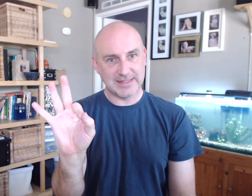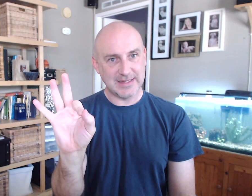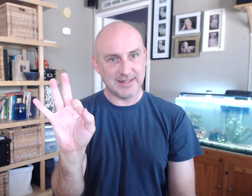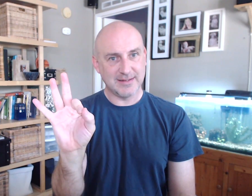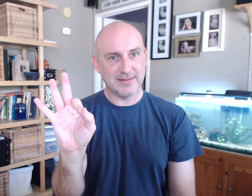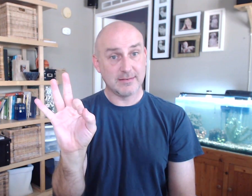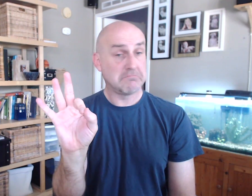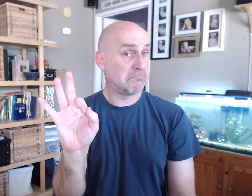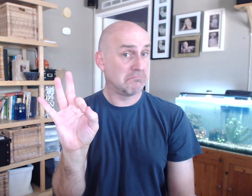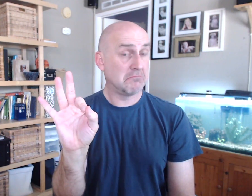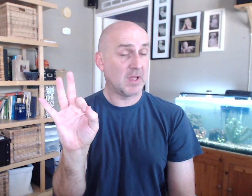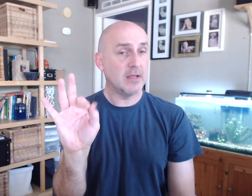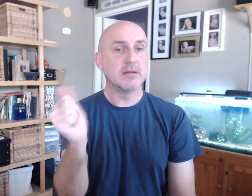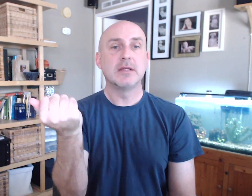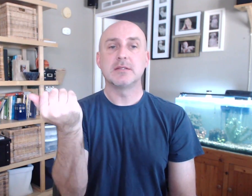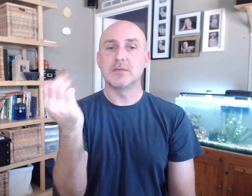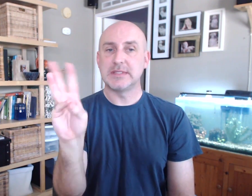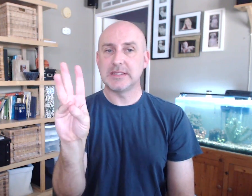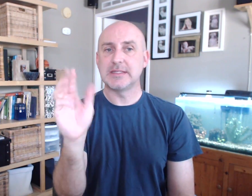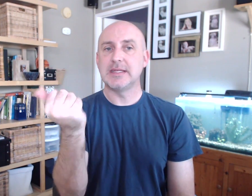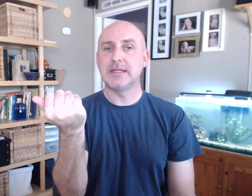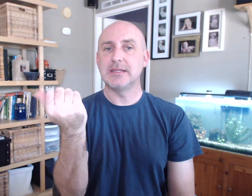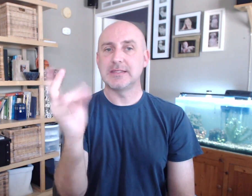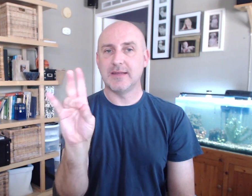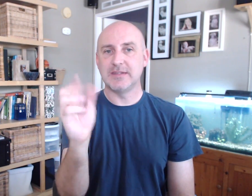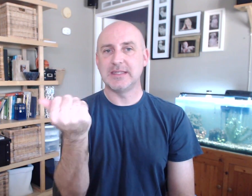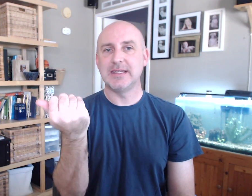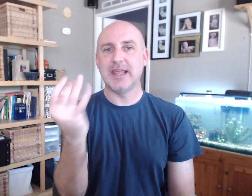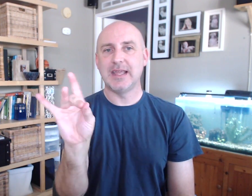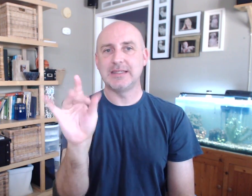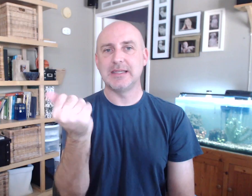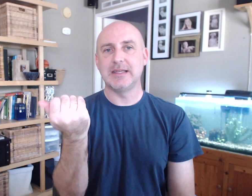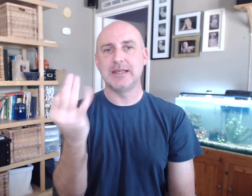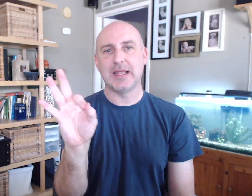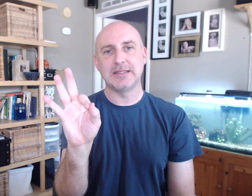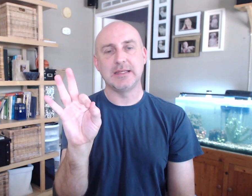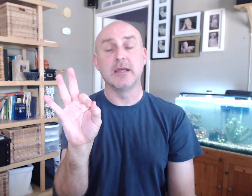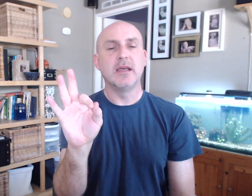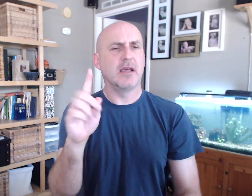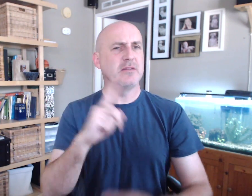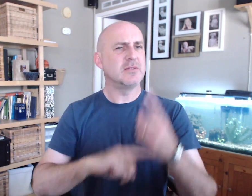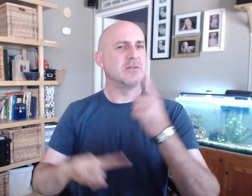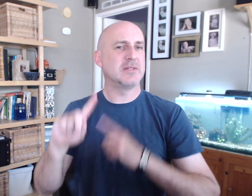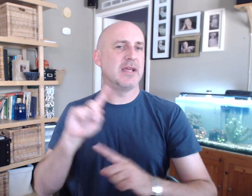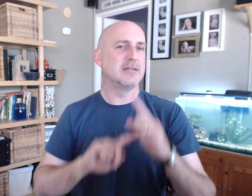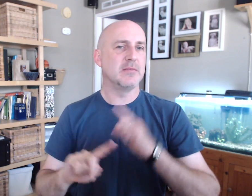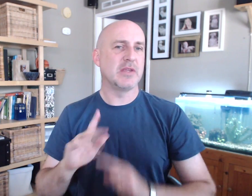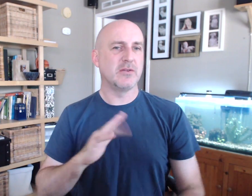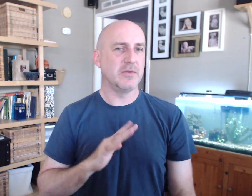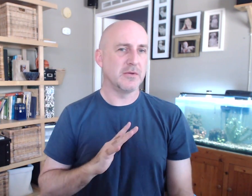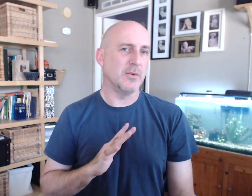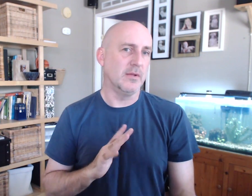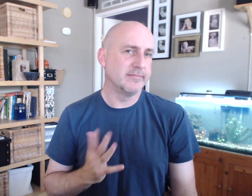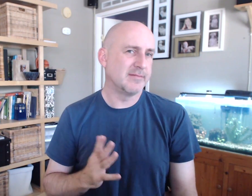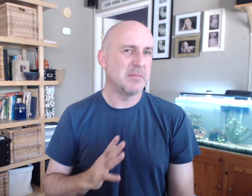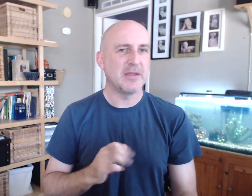19. Okay, so 16, 17, 18, 19. And those are those signs that make you feel cool. They make you